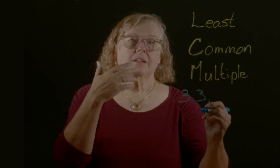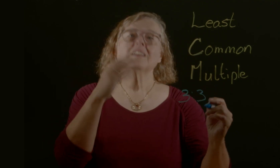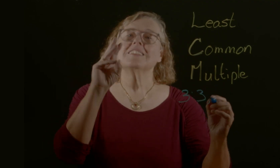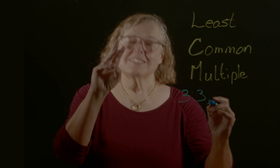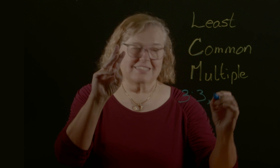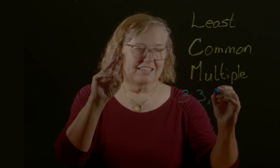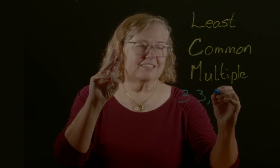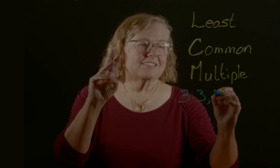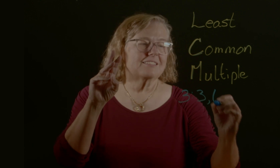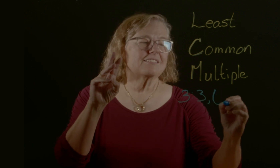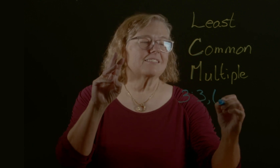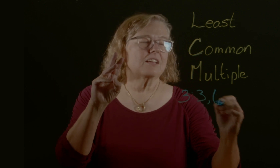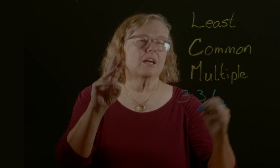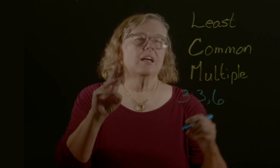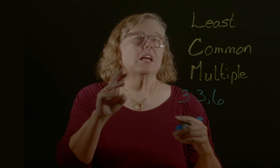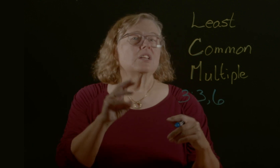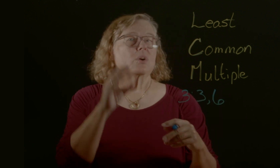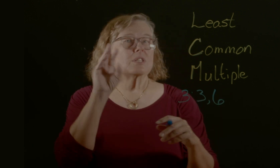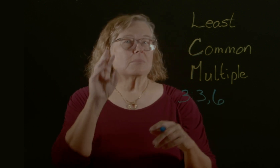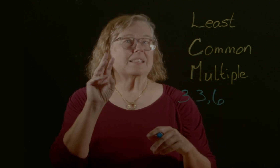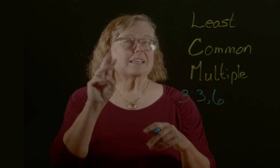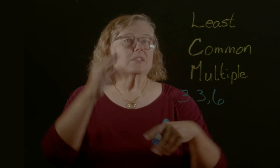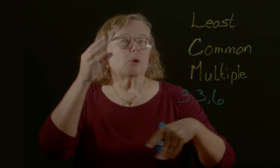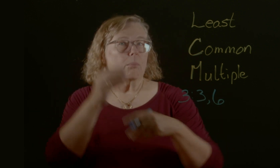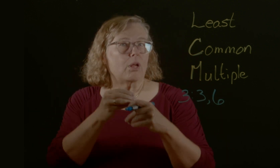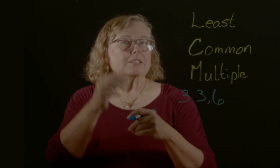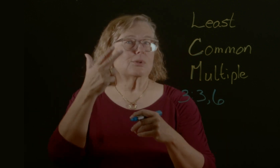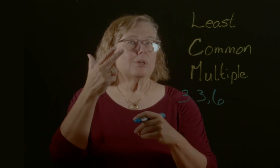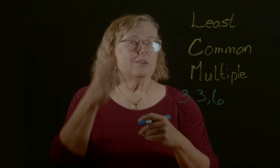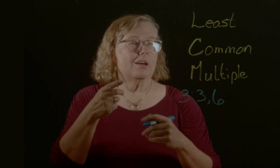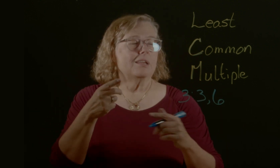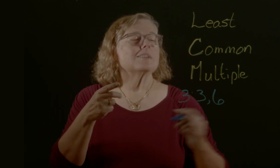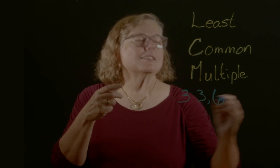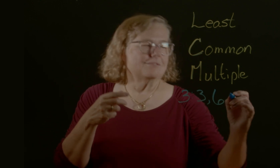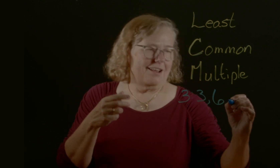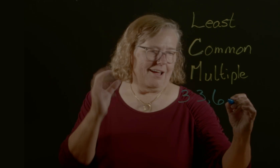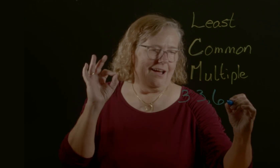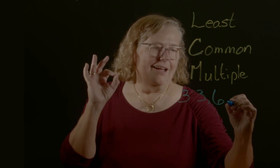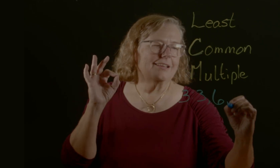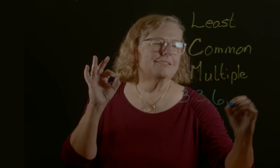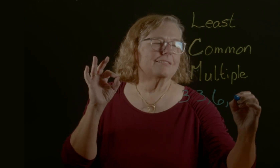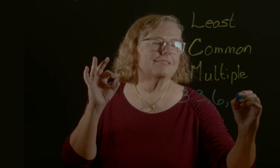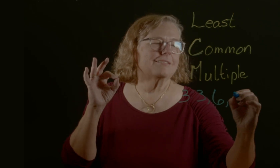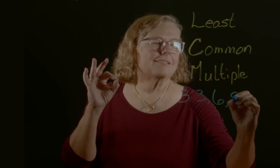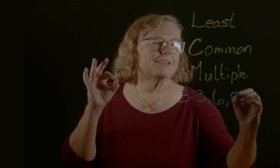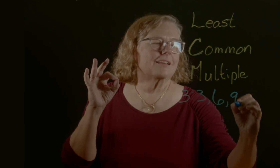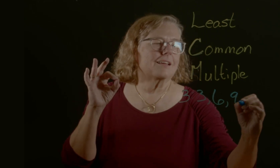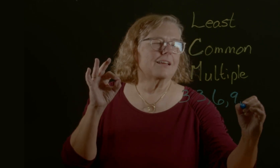6, good. So 3, 6, we add 3 more. What do we get? 9, good job. We're